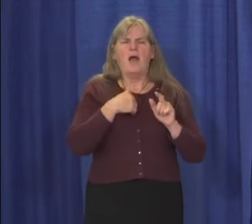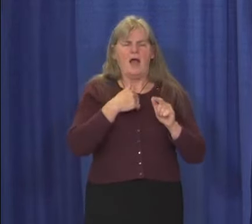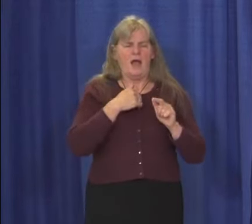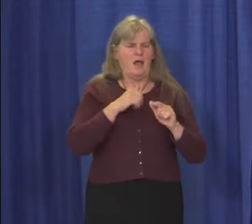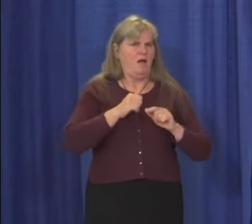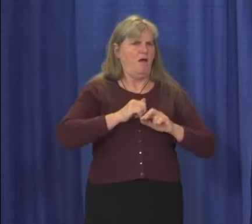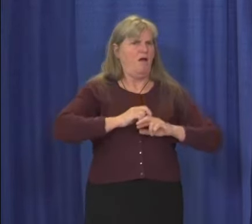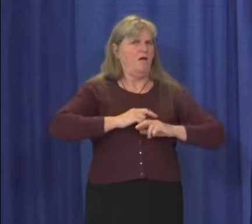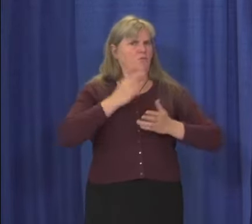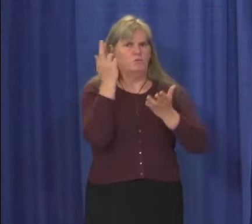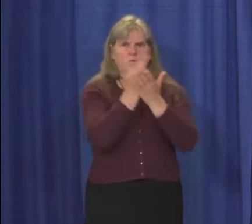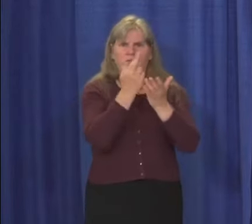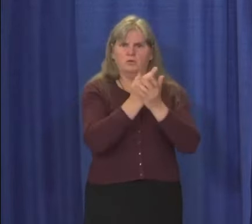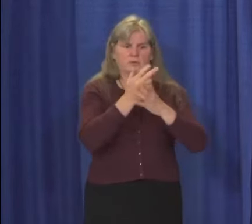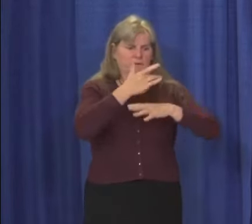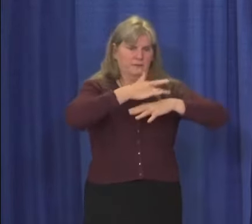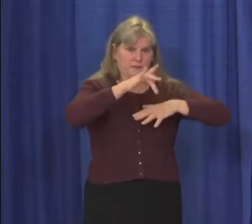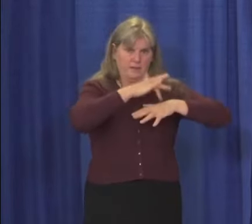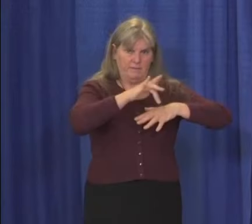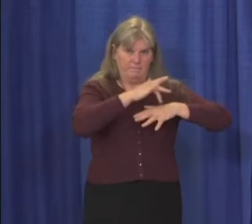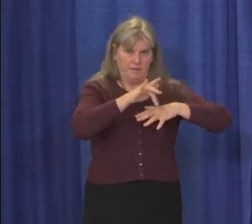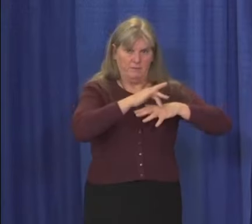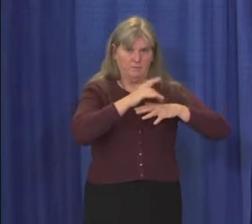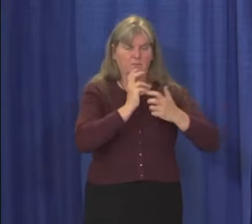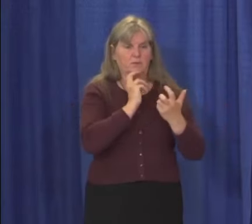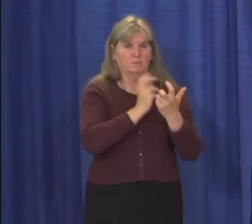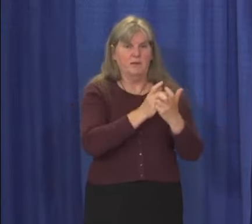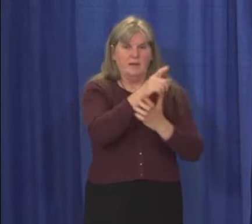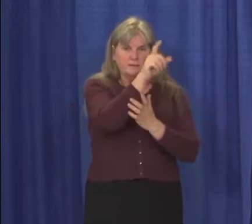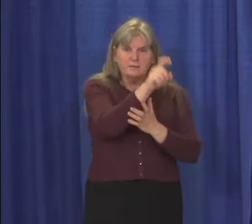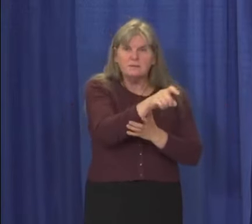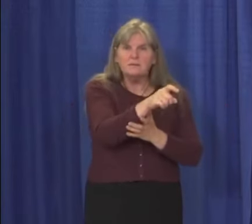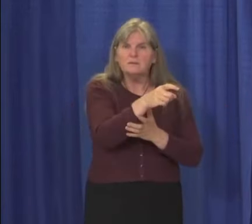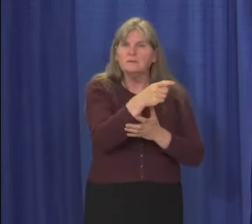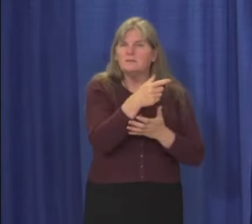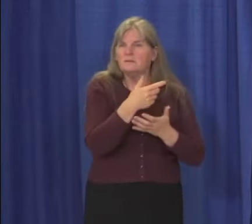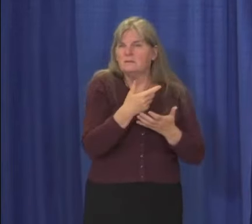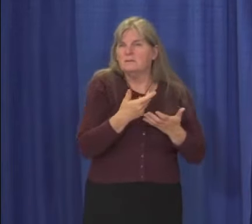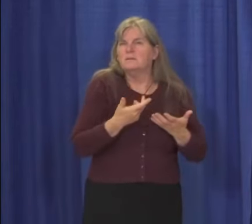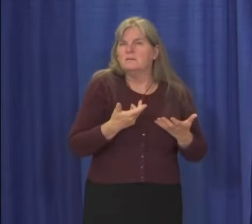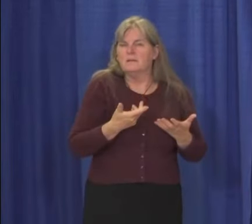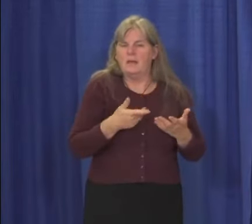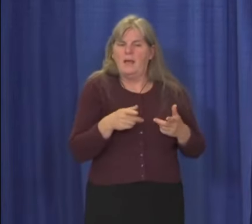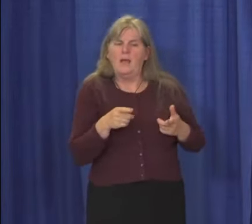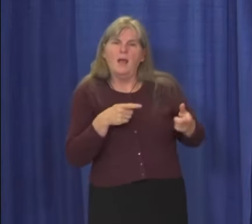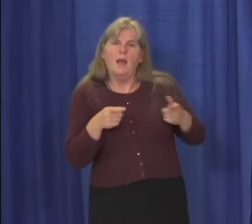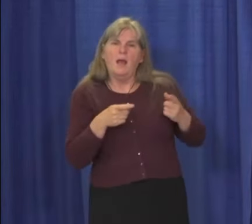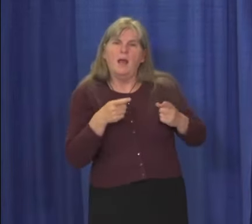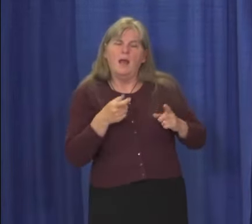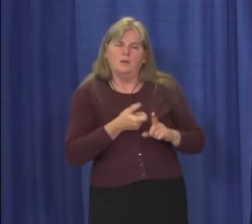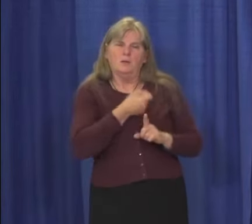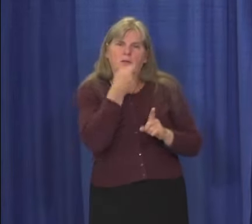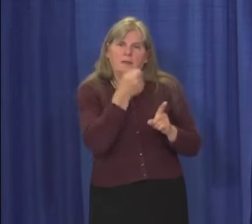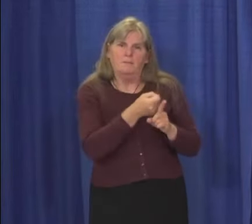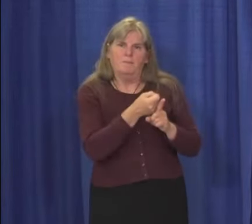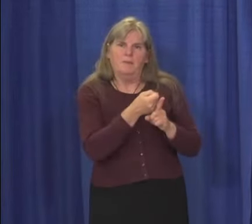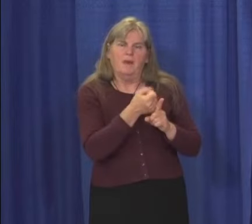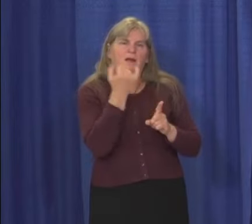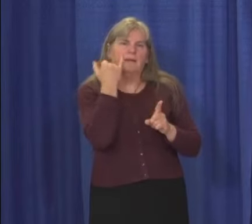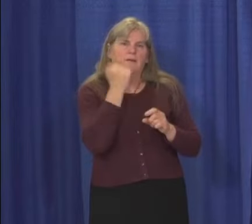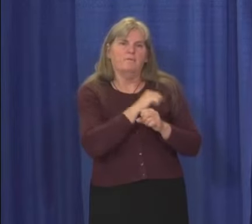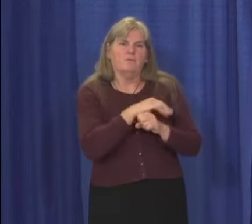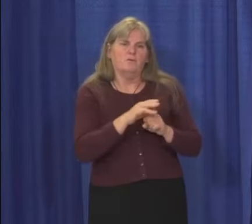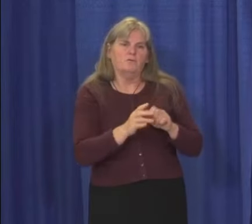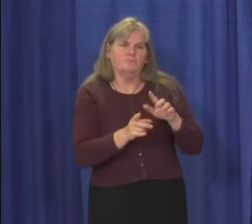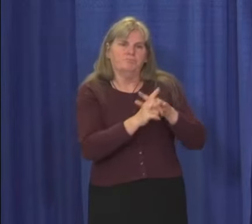mechanisms in place, and we feel confident that we are able to handle the impact of